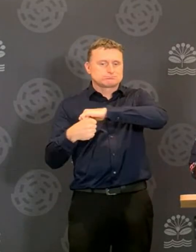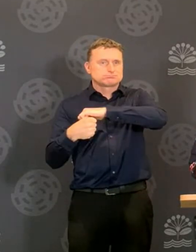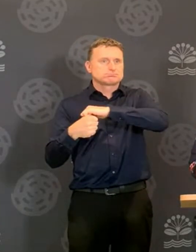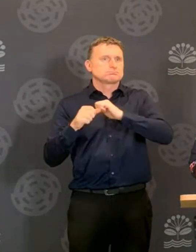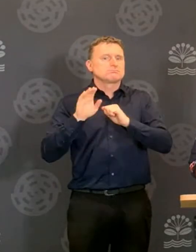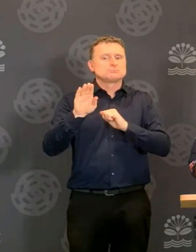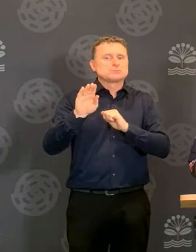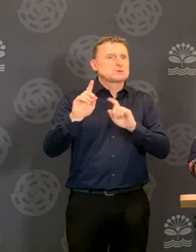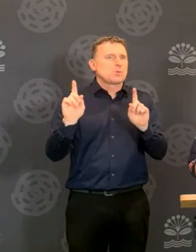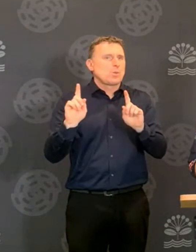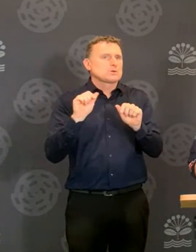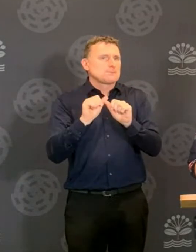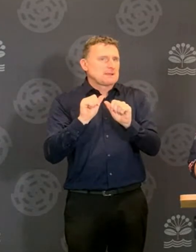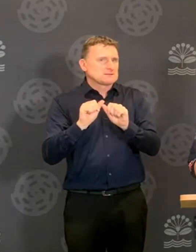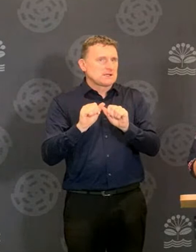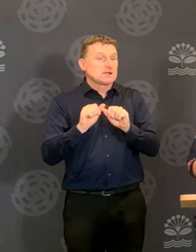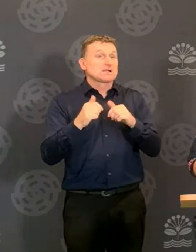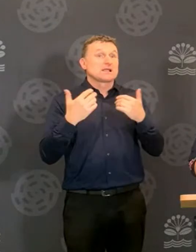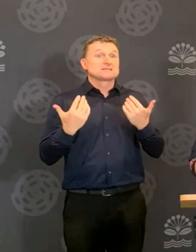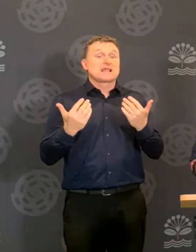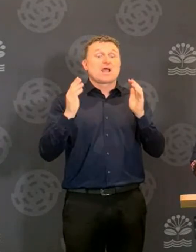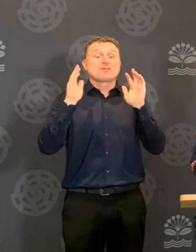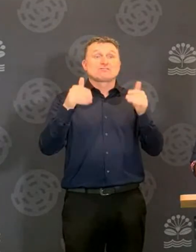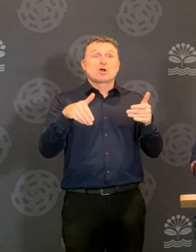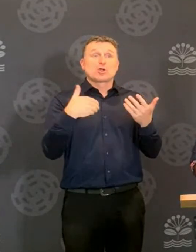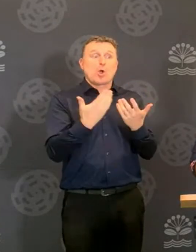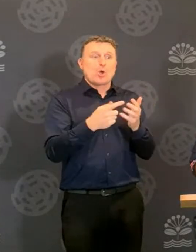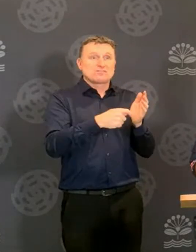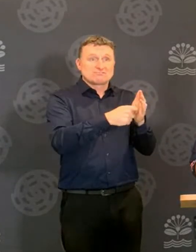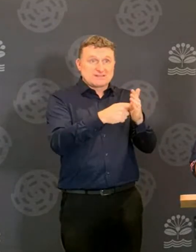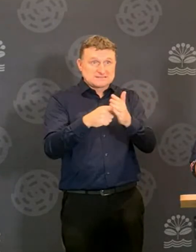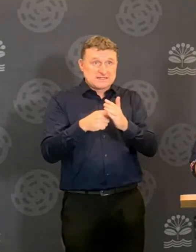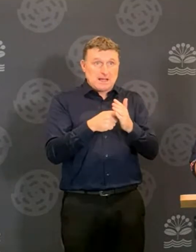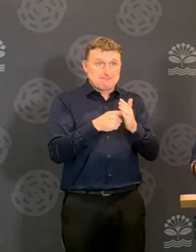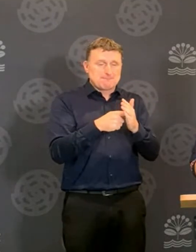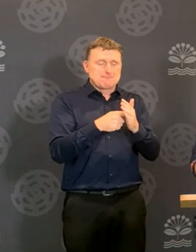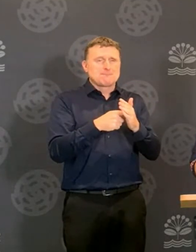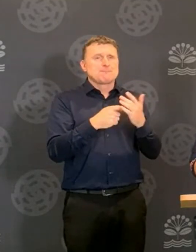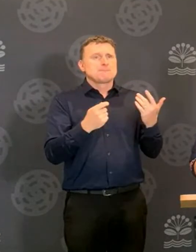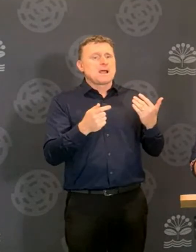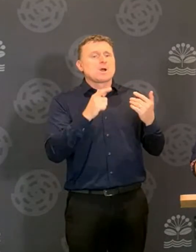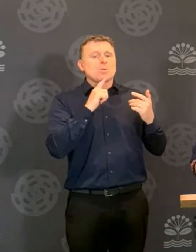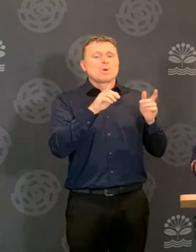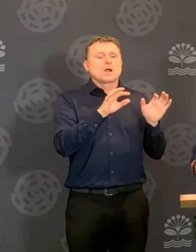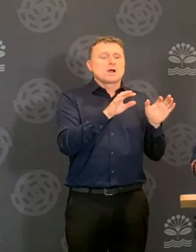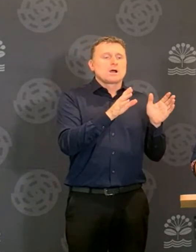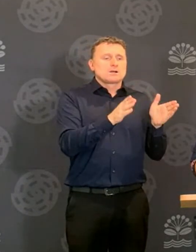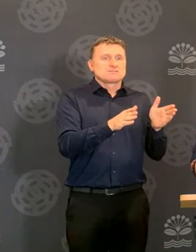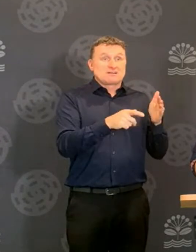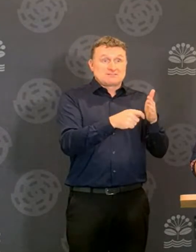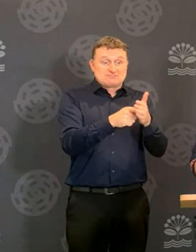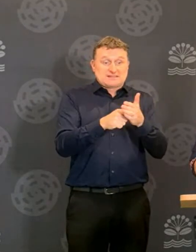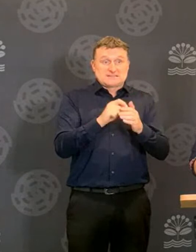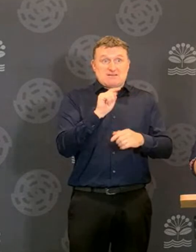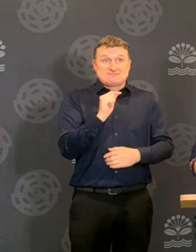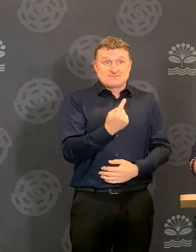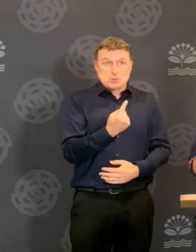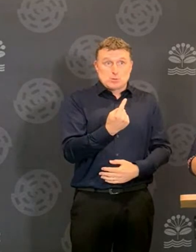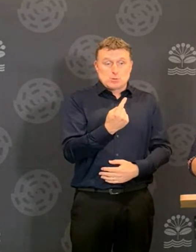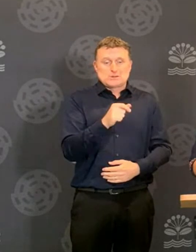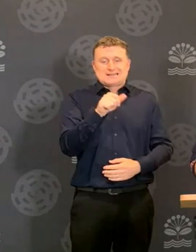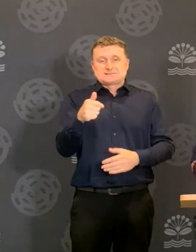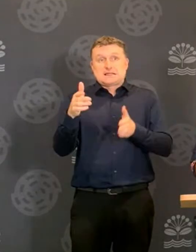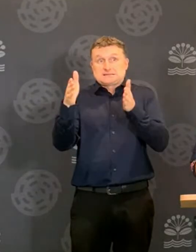very focused on our response. There is a formal transition into a recovery process, which includes